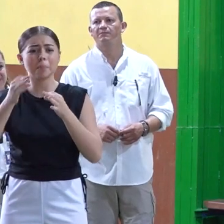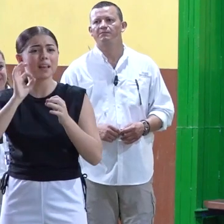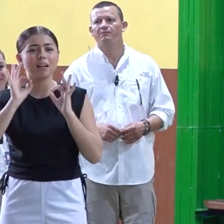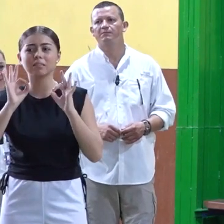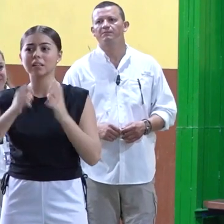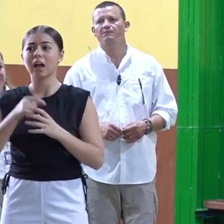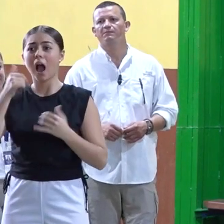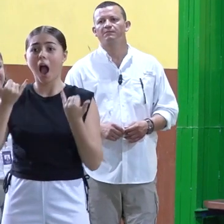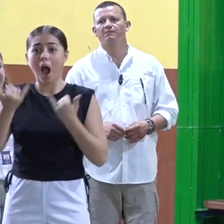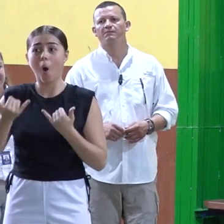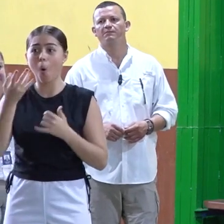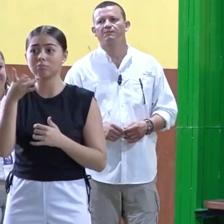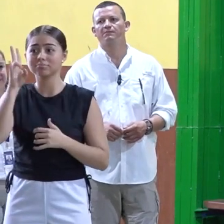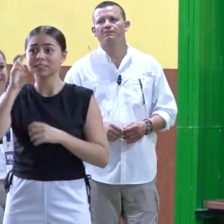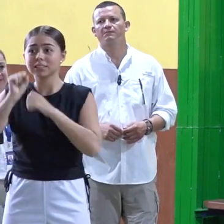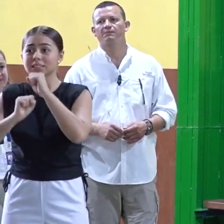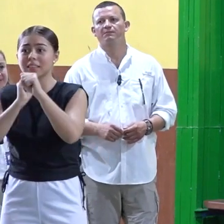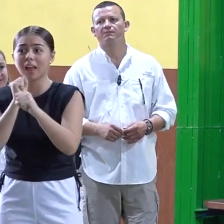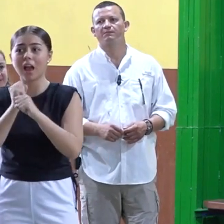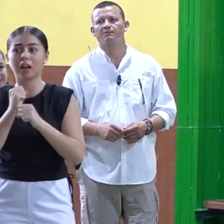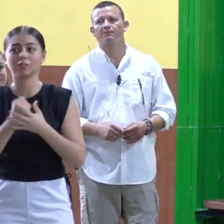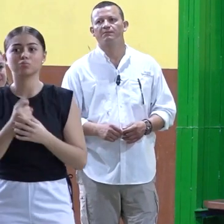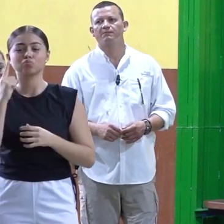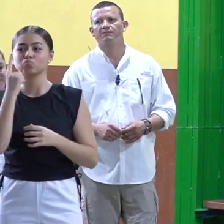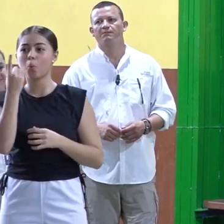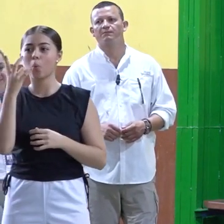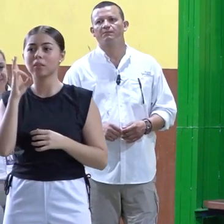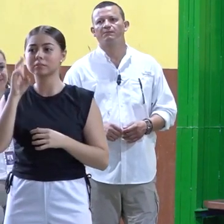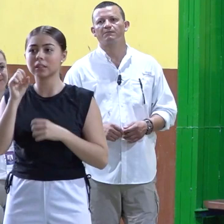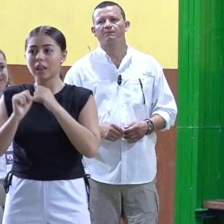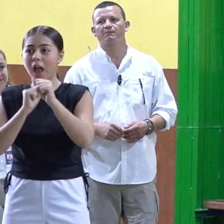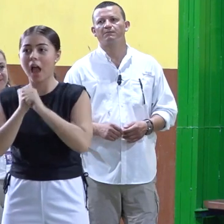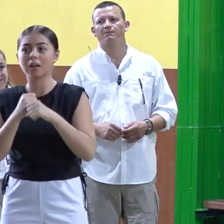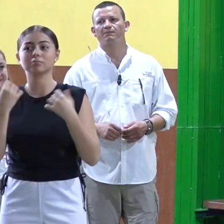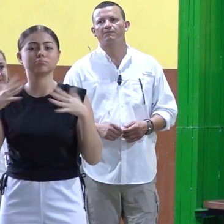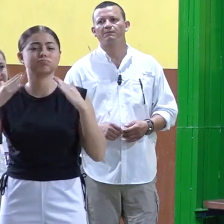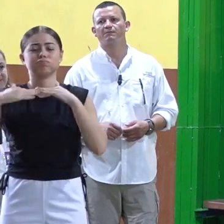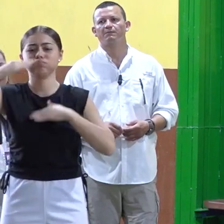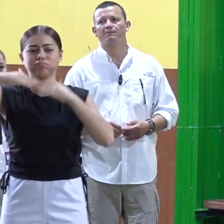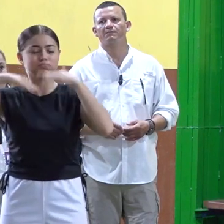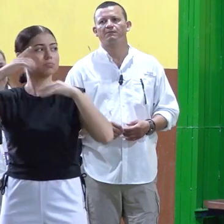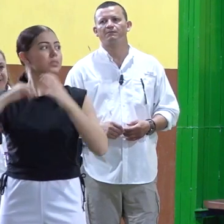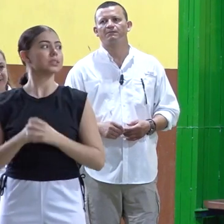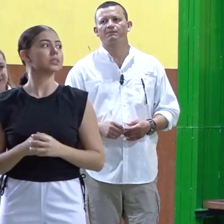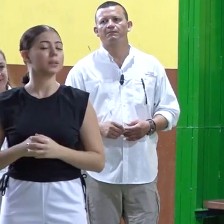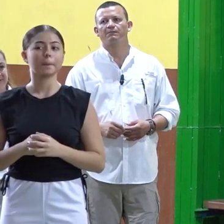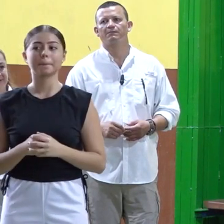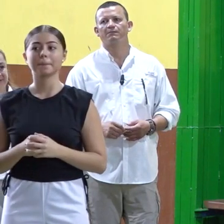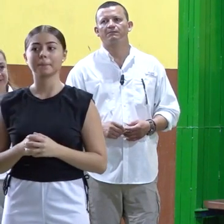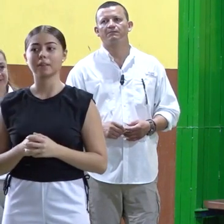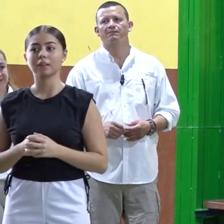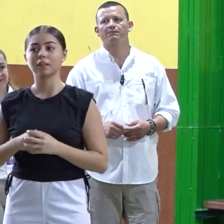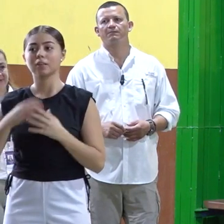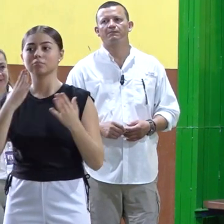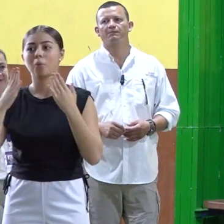average 17-year-old in the United States of America. I lived there many, many years,